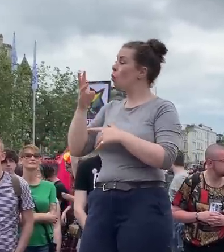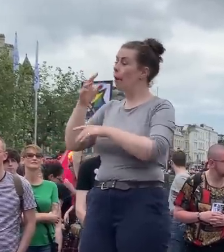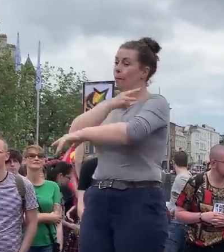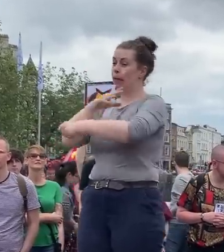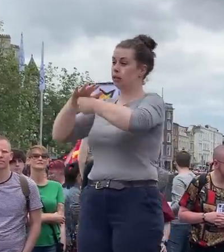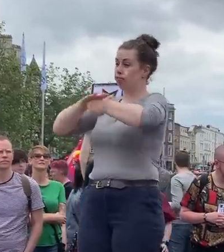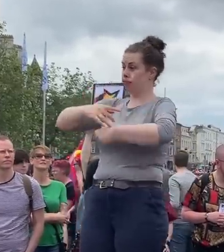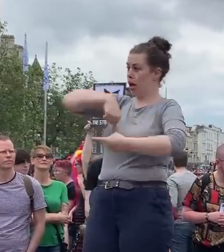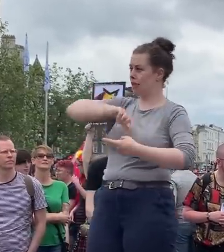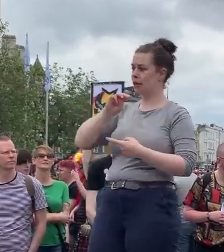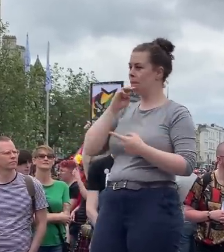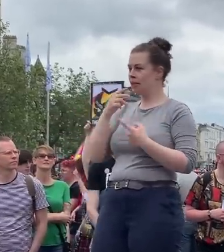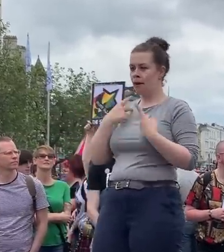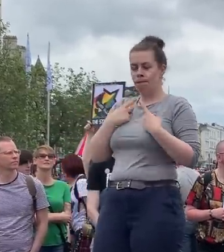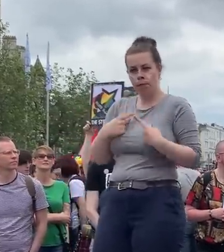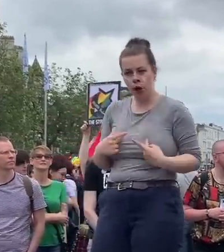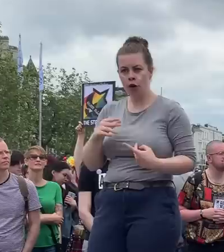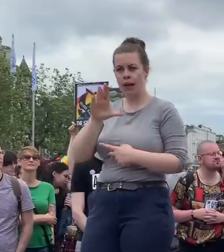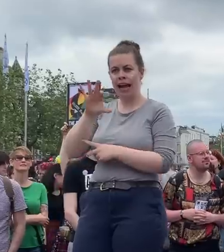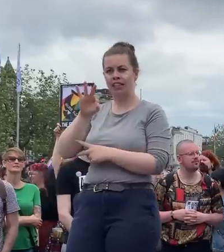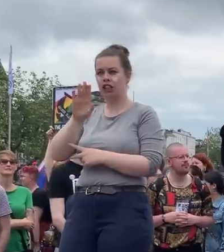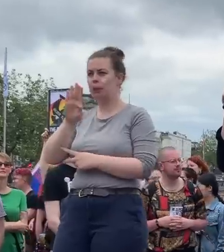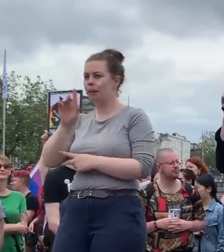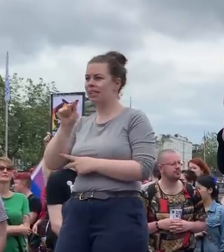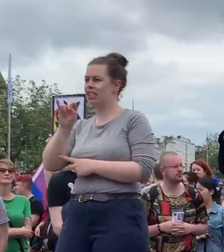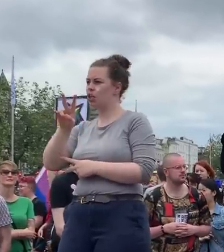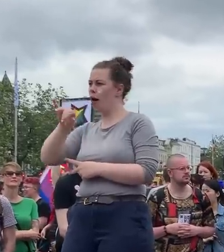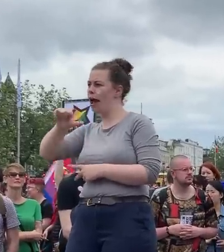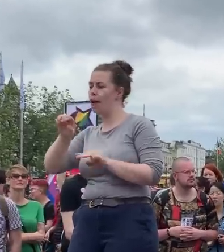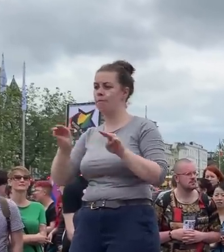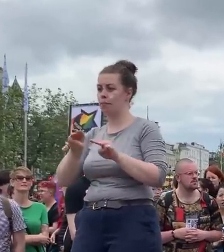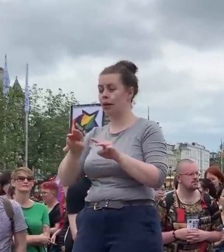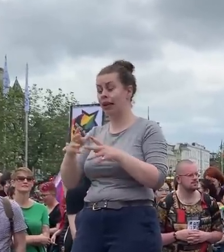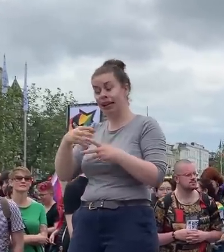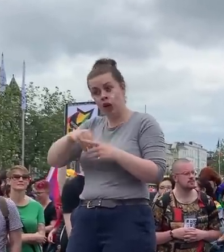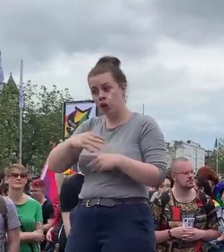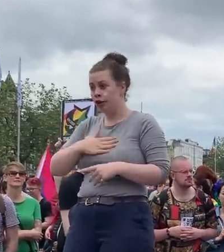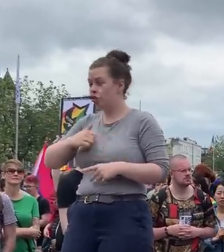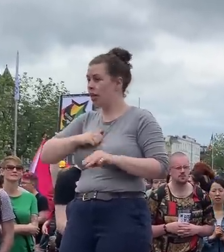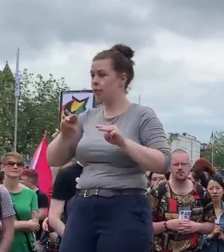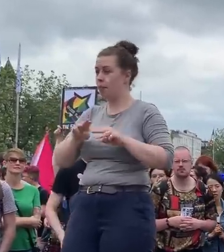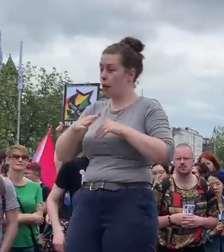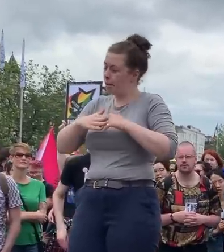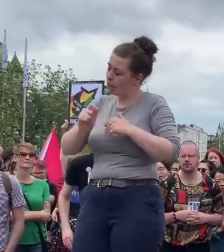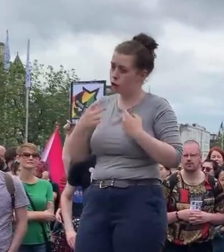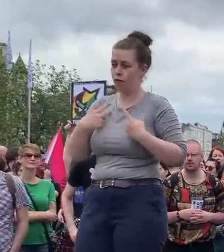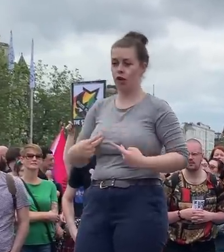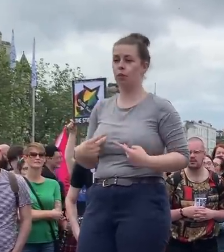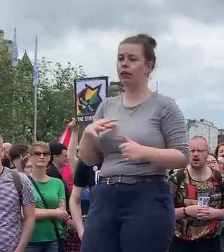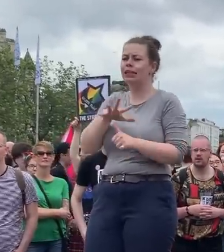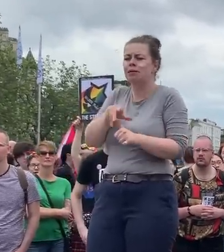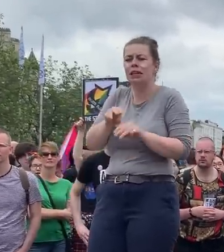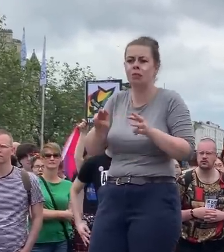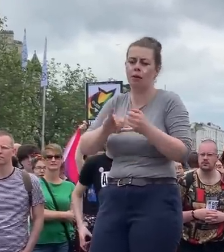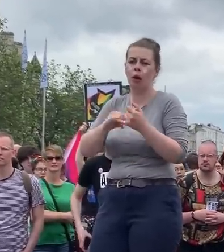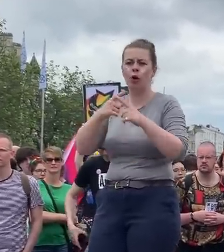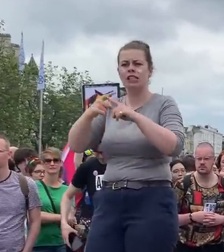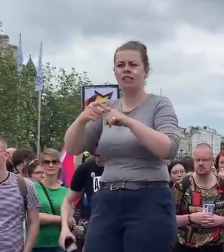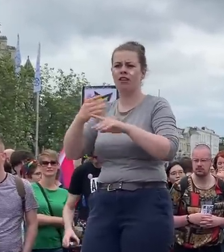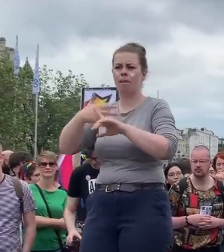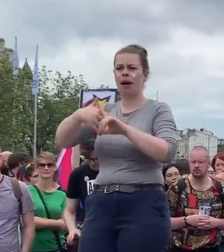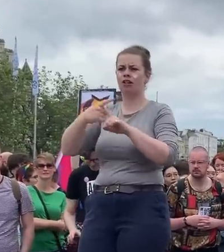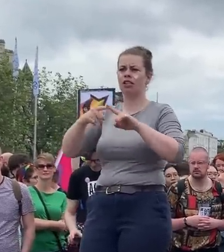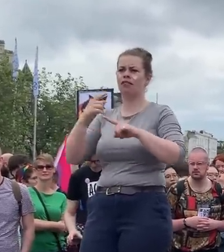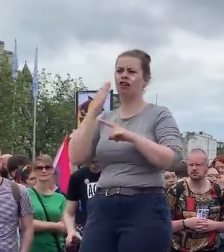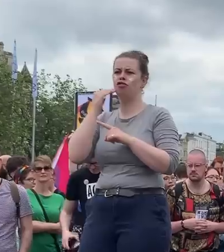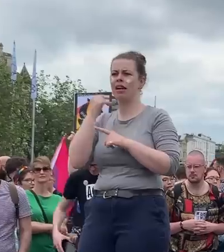on some of the most vulnerable LGBT people, including the most vulnerable trans people, especially people of colour who are often